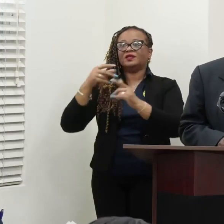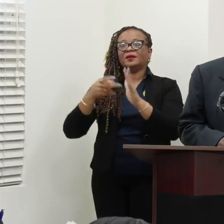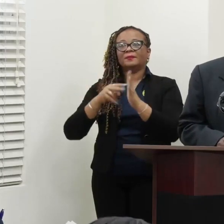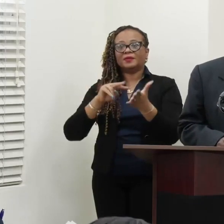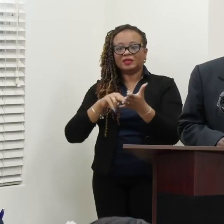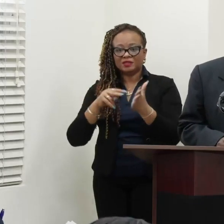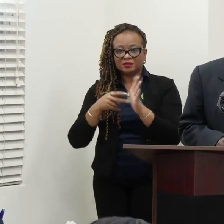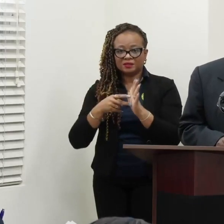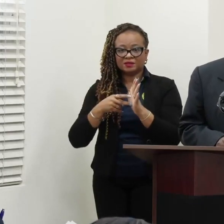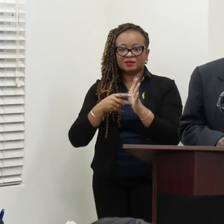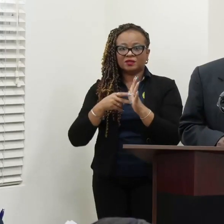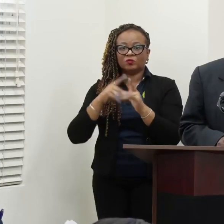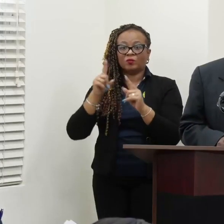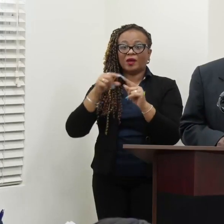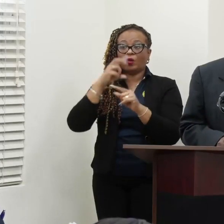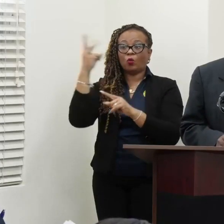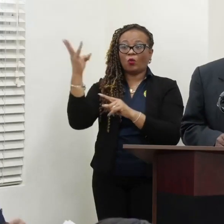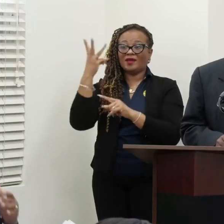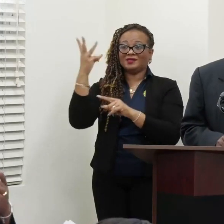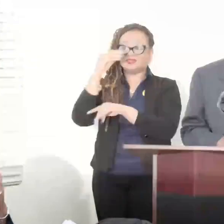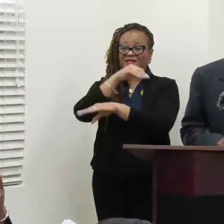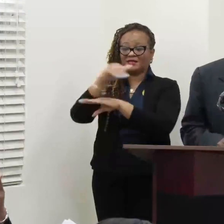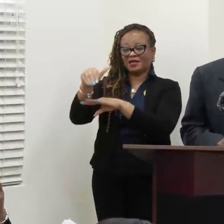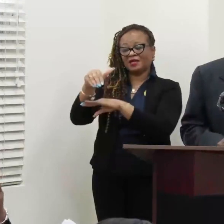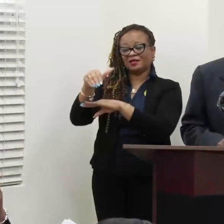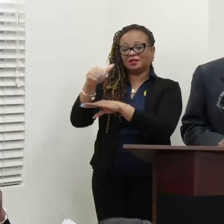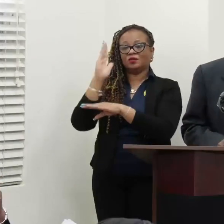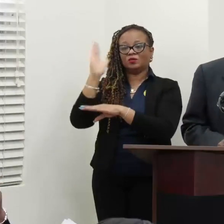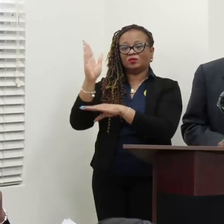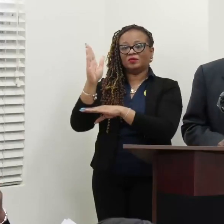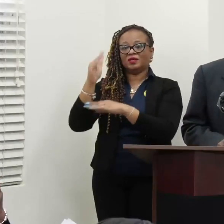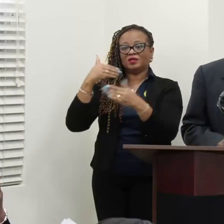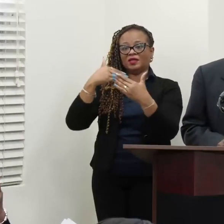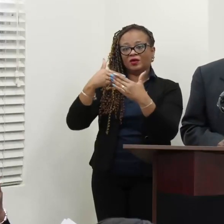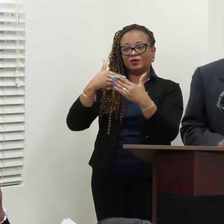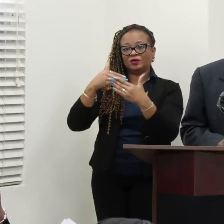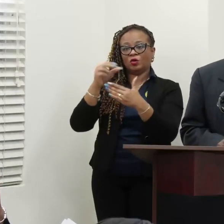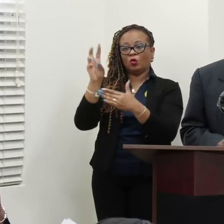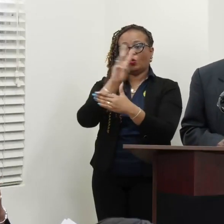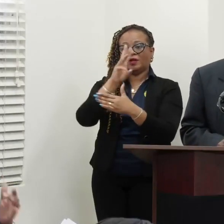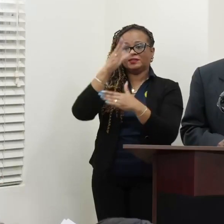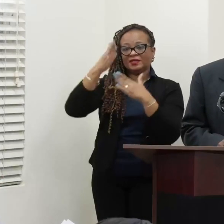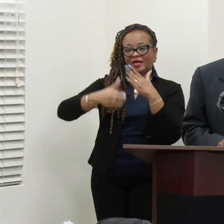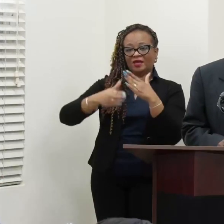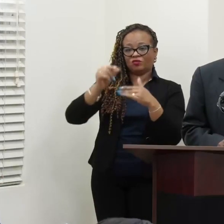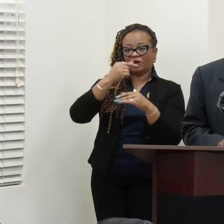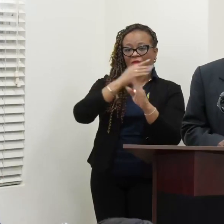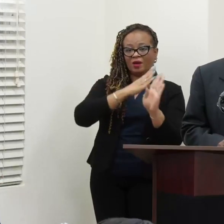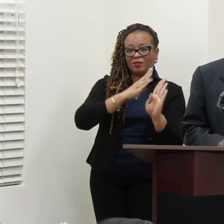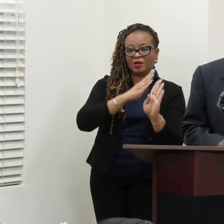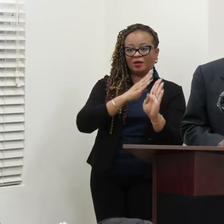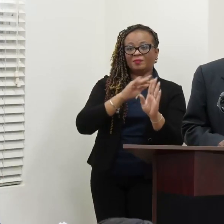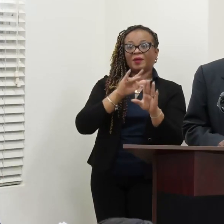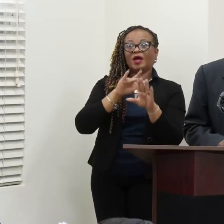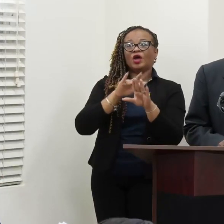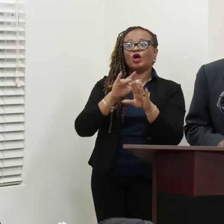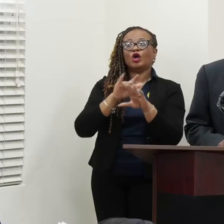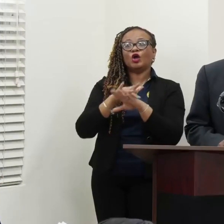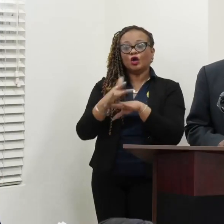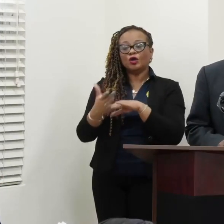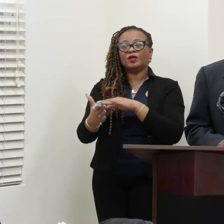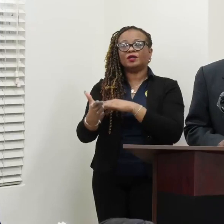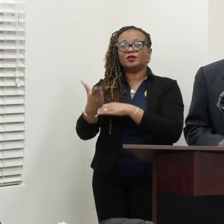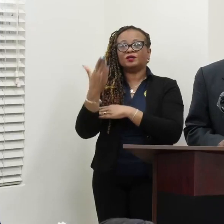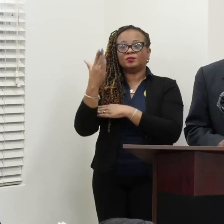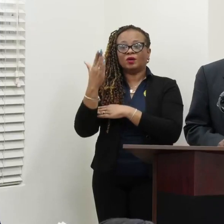by Wednesday night, it will be nearer to western Grand Bahama, and by early Thursday morning, it